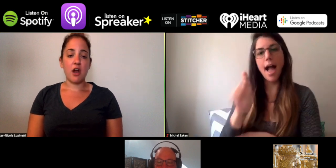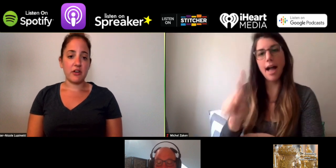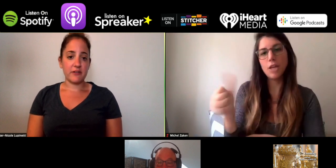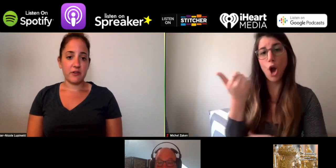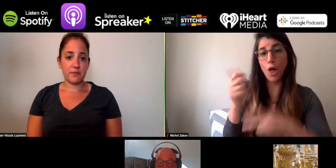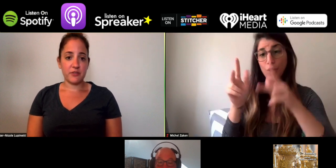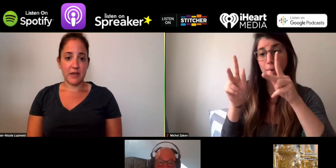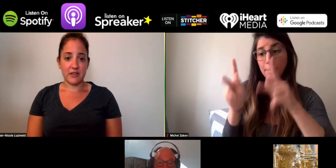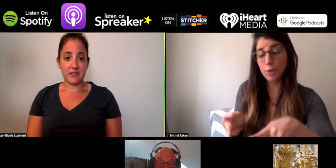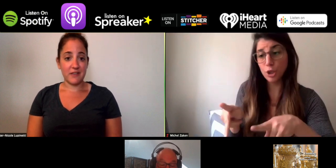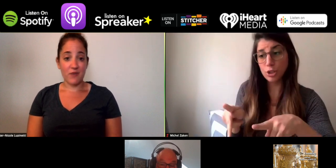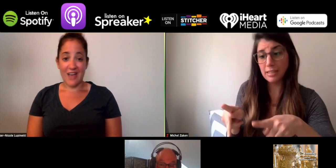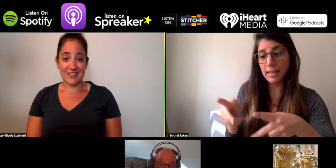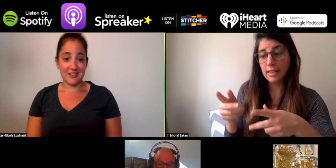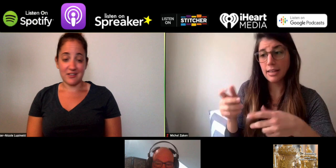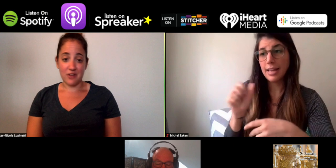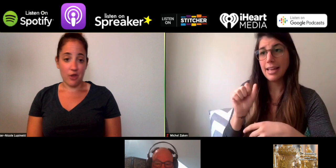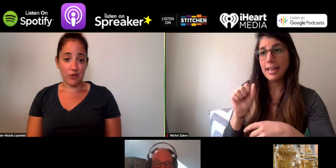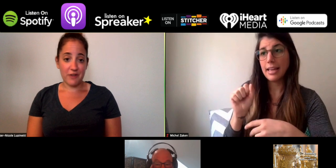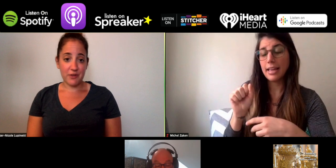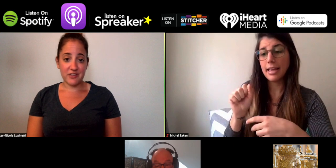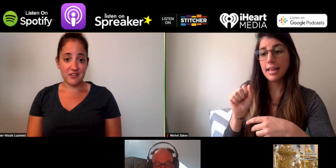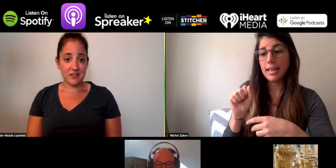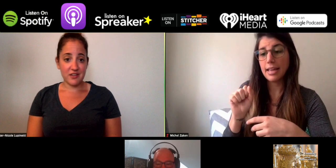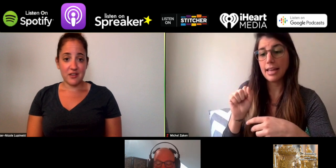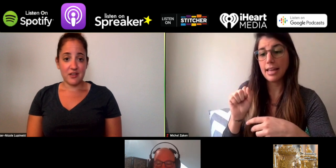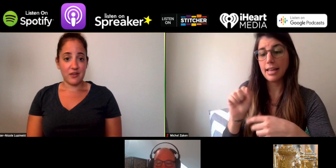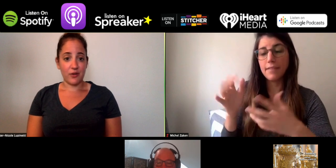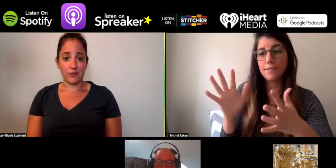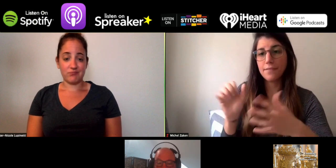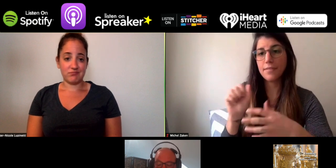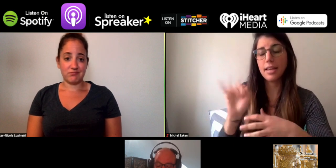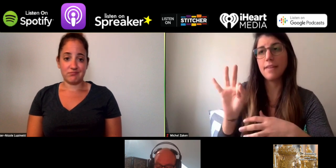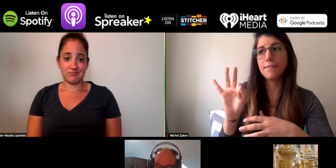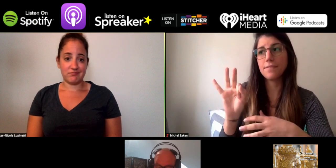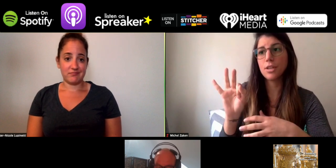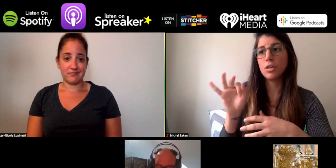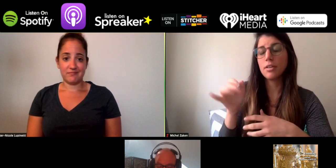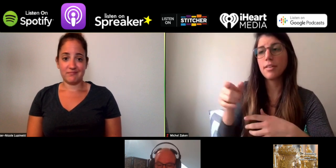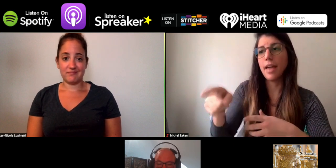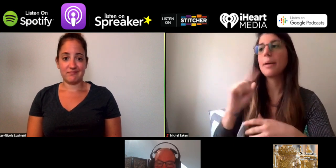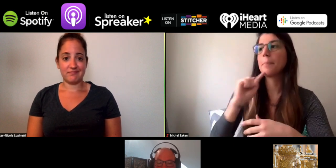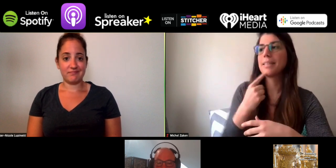Again, there are different perspectives. If you ask another deaf person, you know,